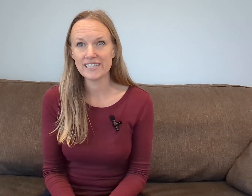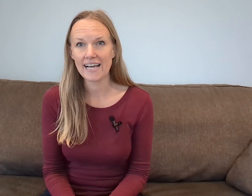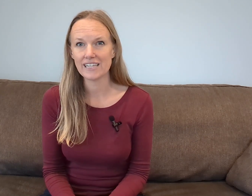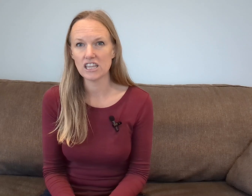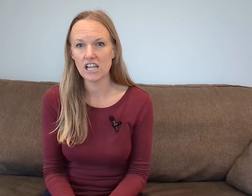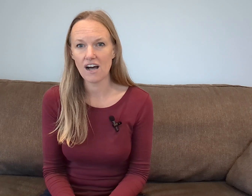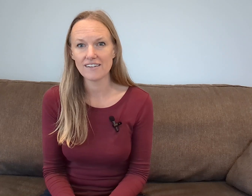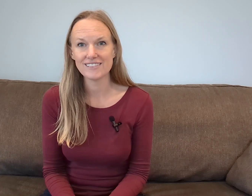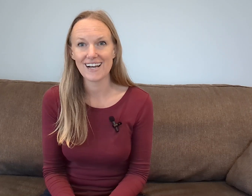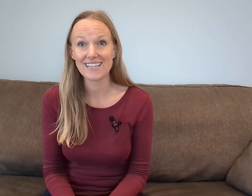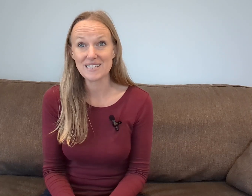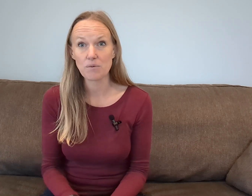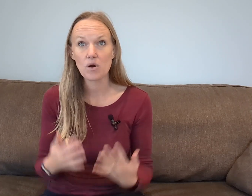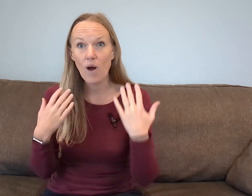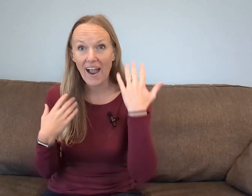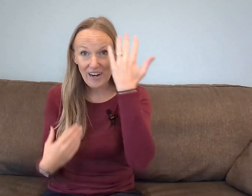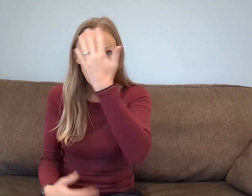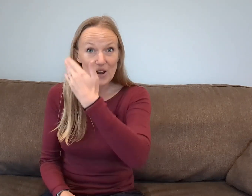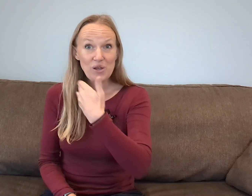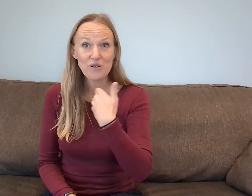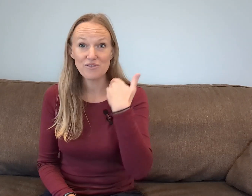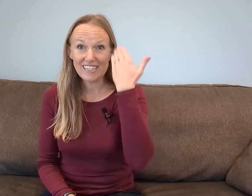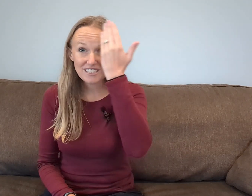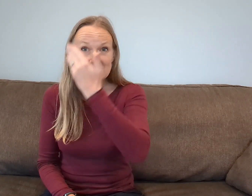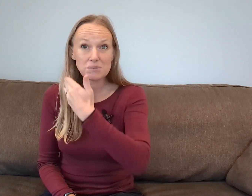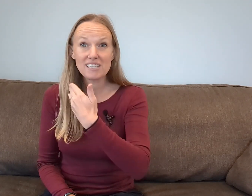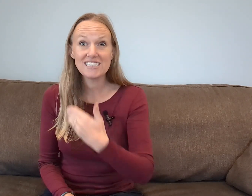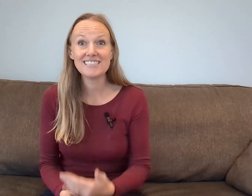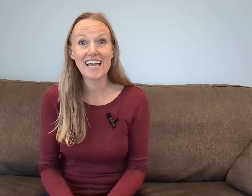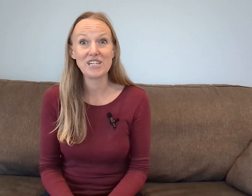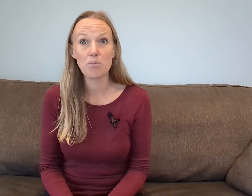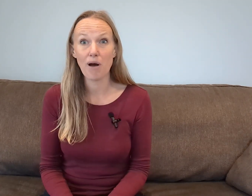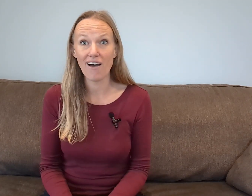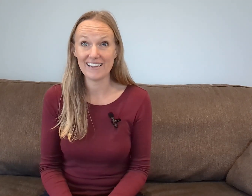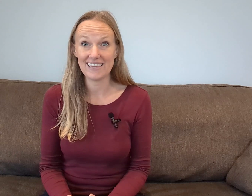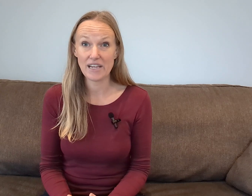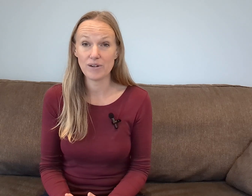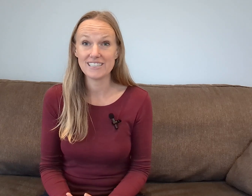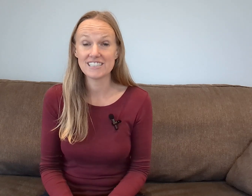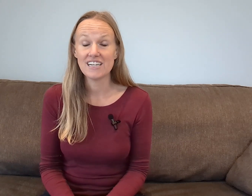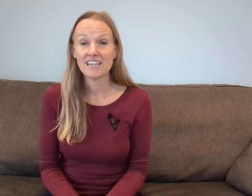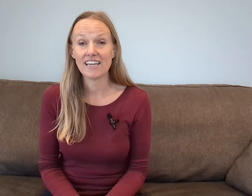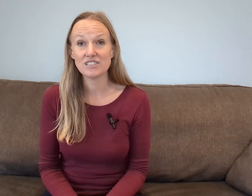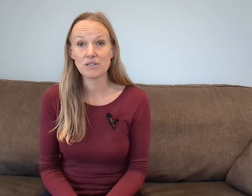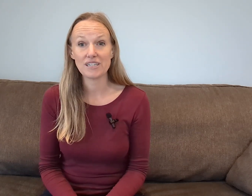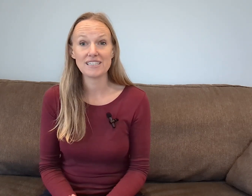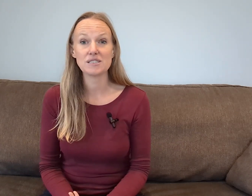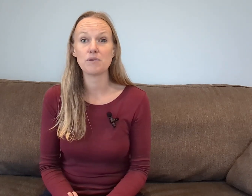has a lot of signs that require your facial expressions and your body language. Okay, so we're gonna